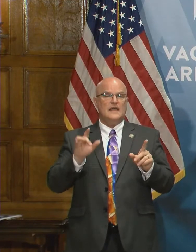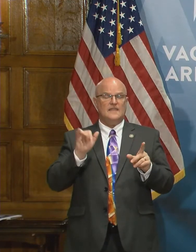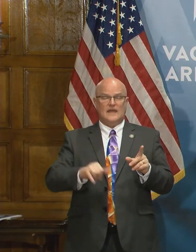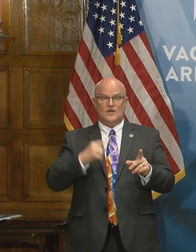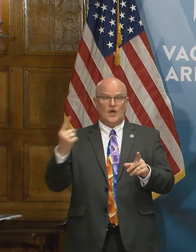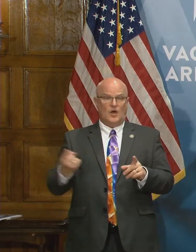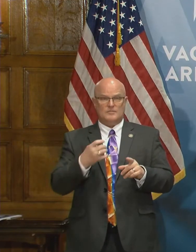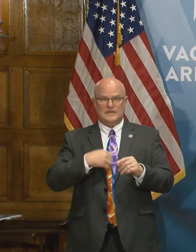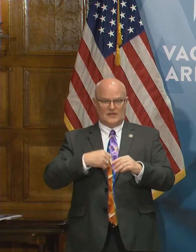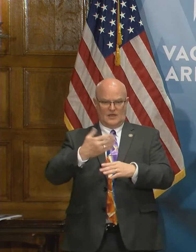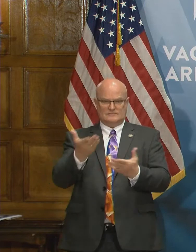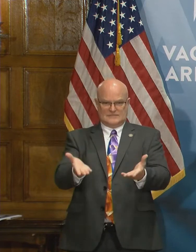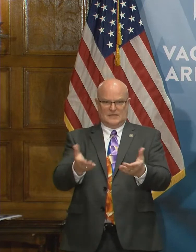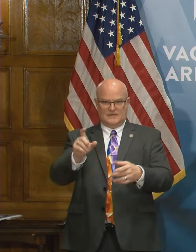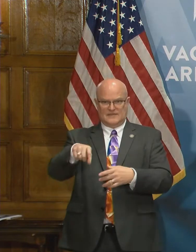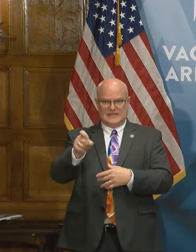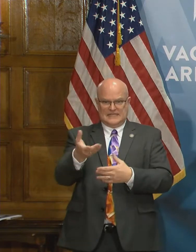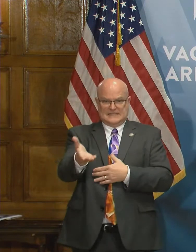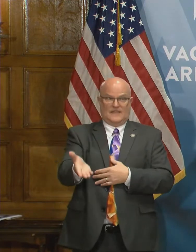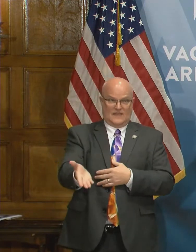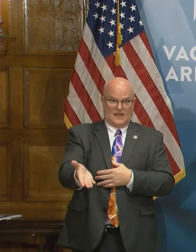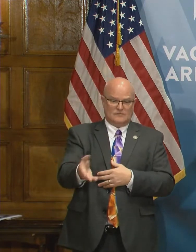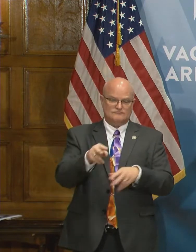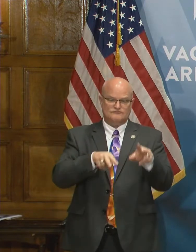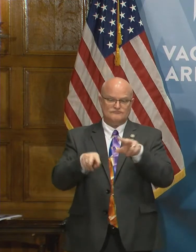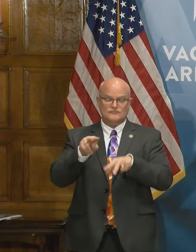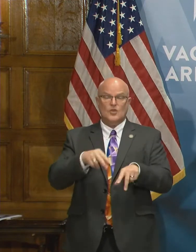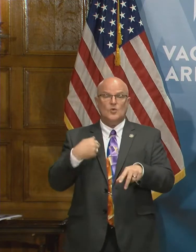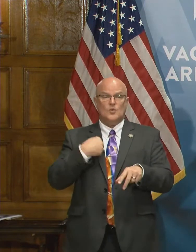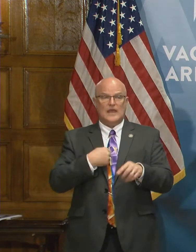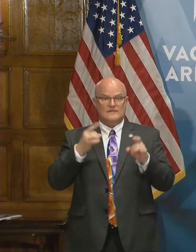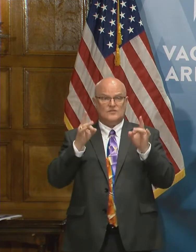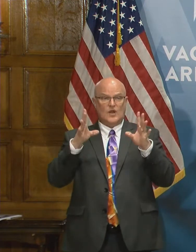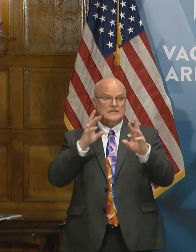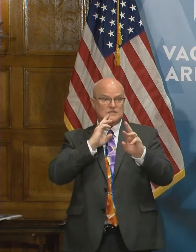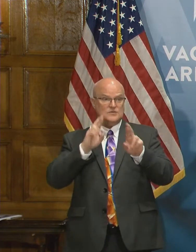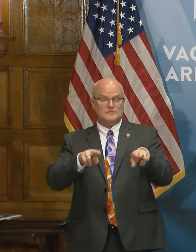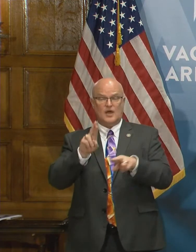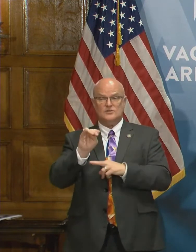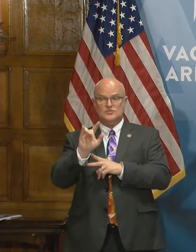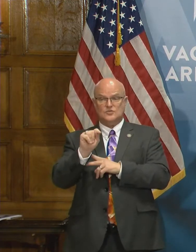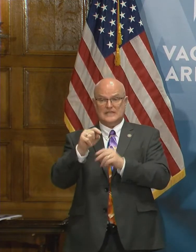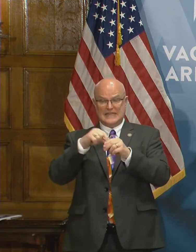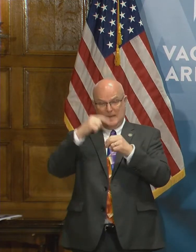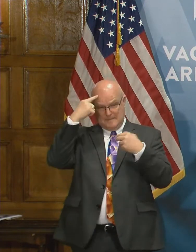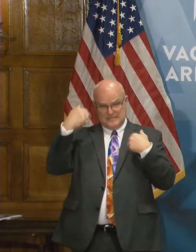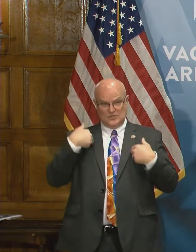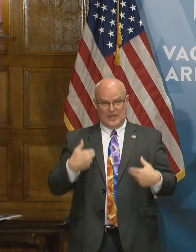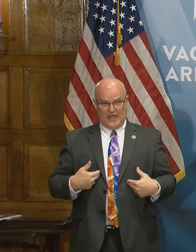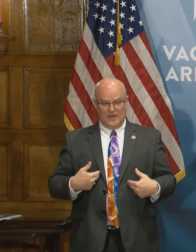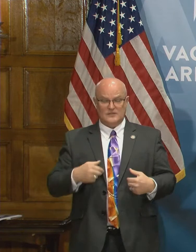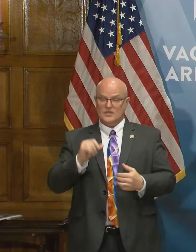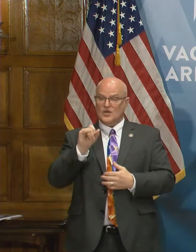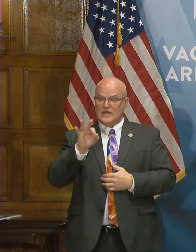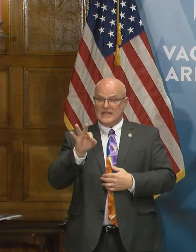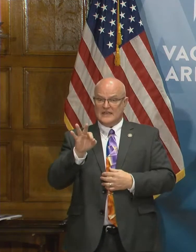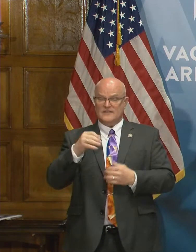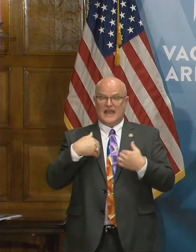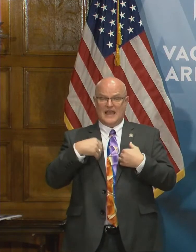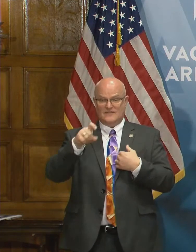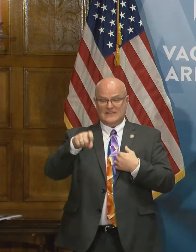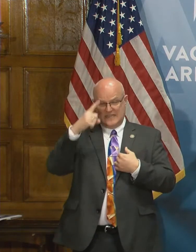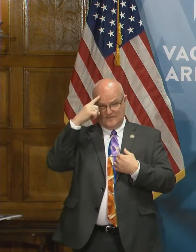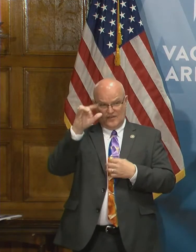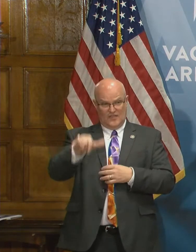will always be on the table if the need is there. We do have crisis response units in mental health. And so if there is a